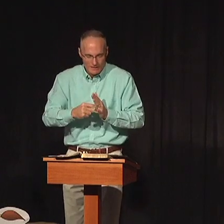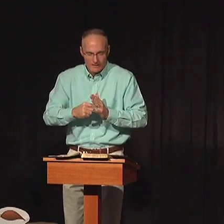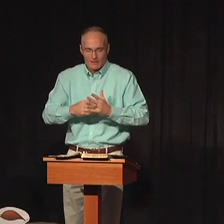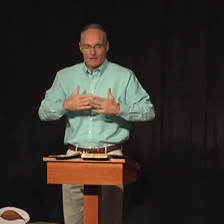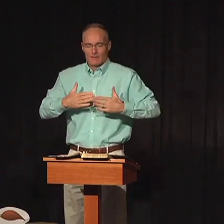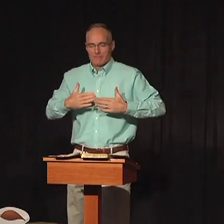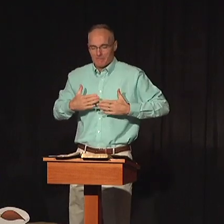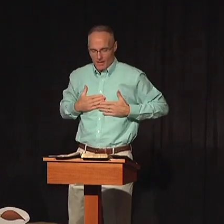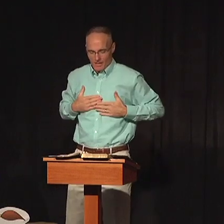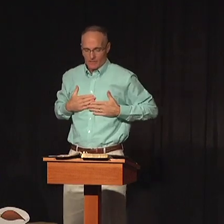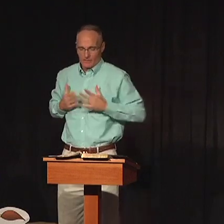meaning